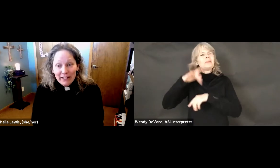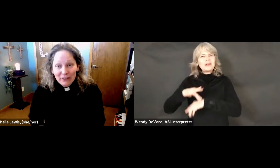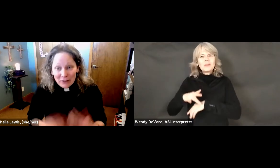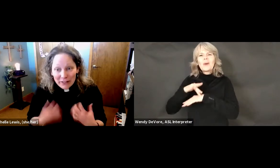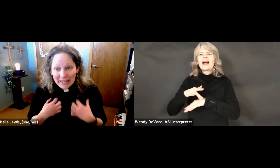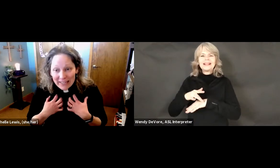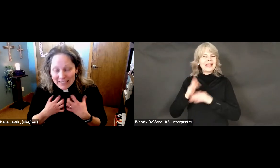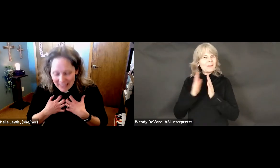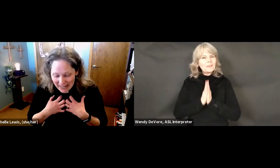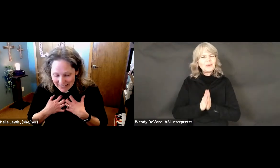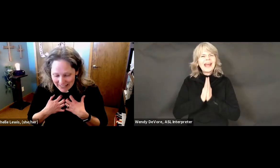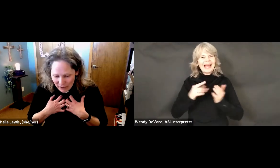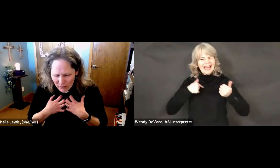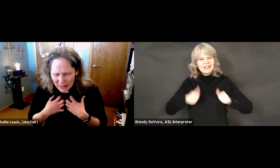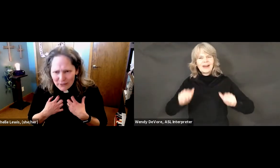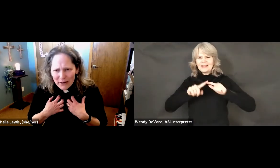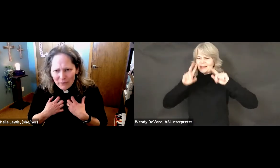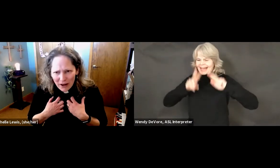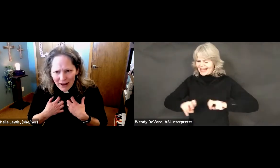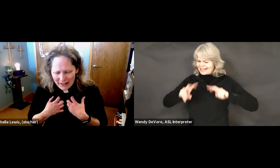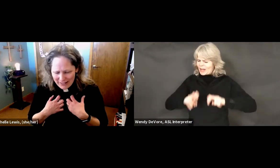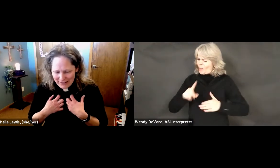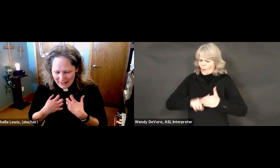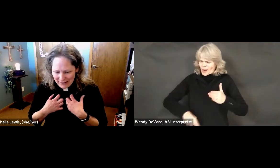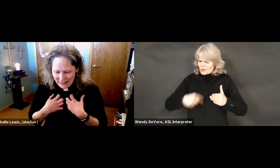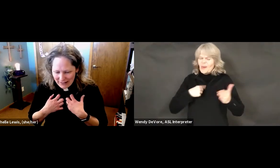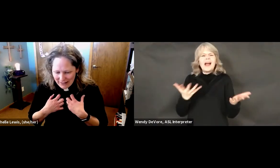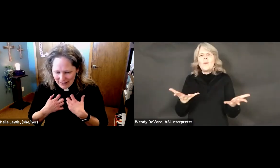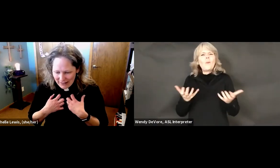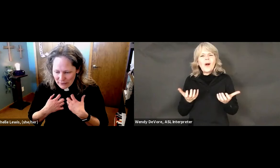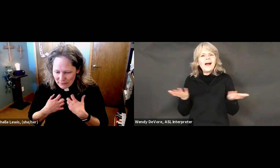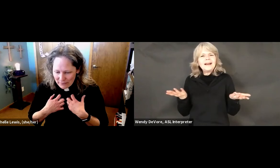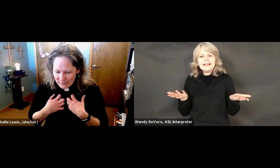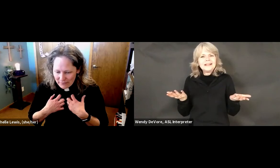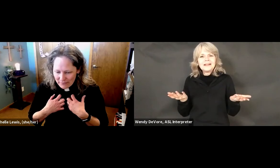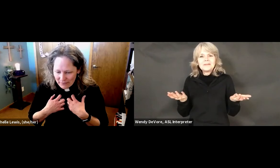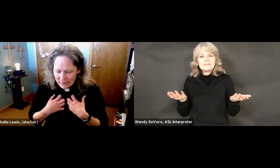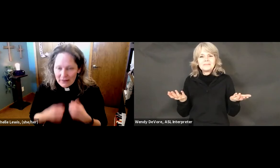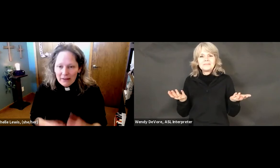time, like looking inside saying, what do I want?